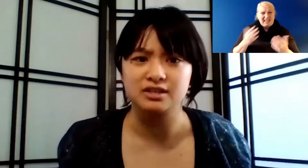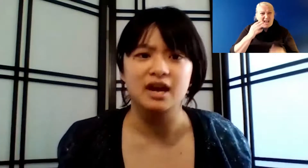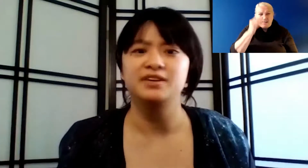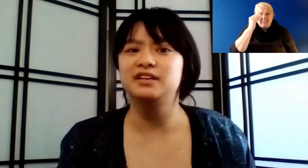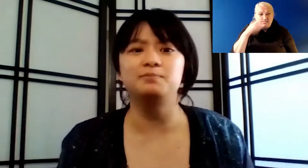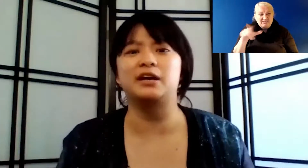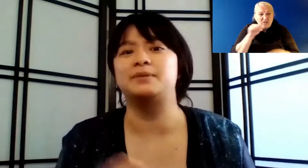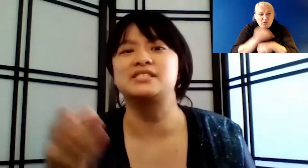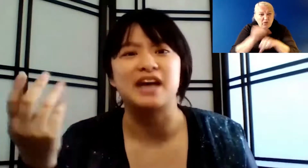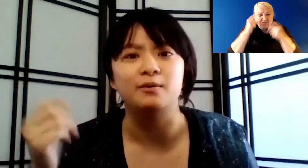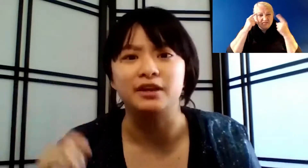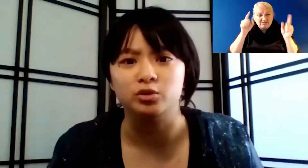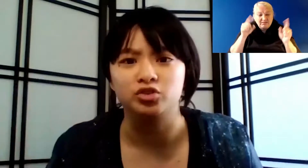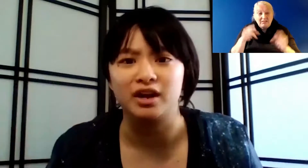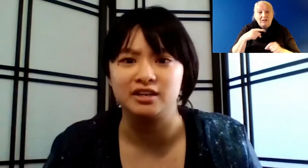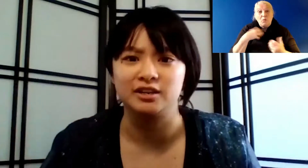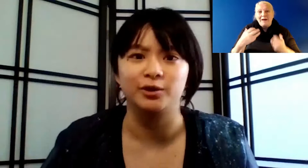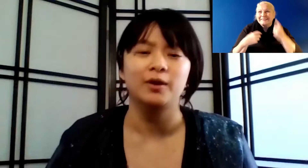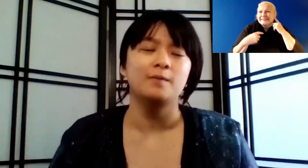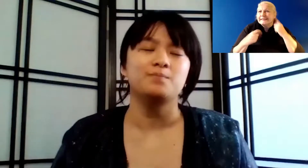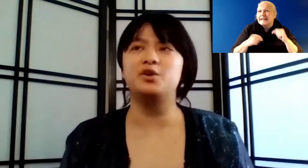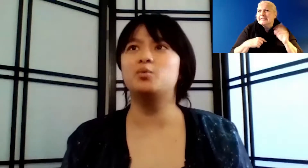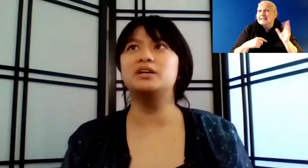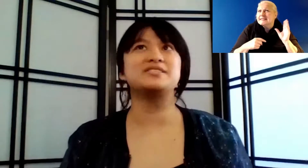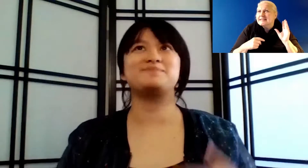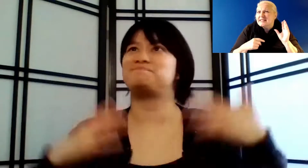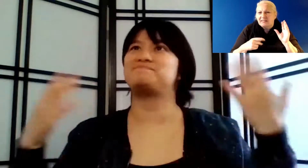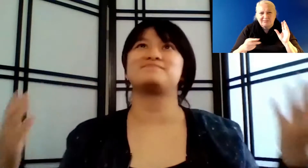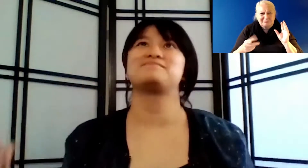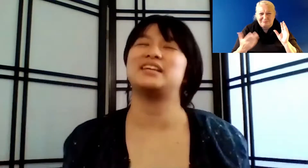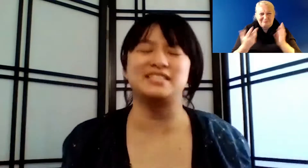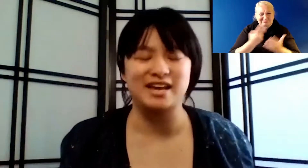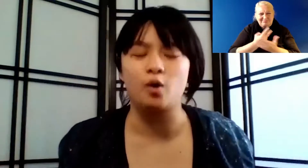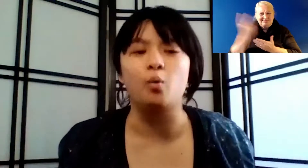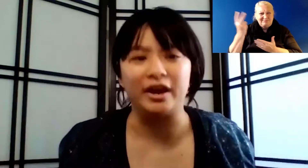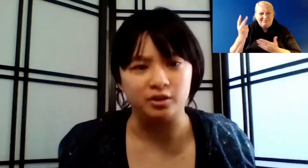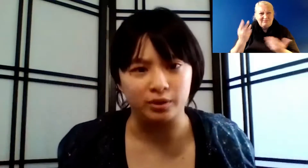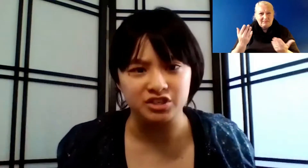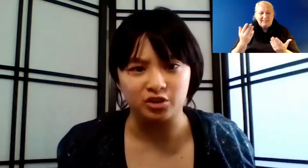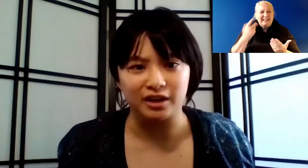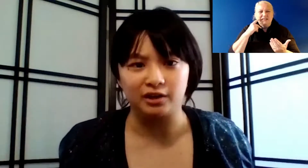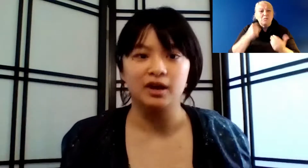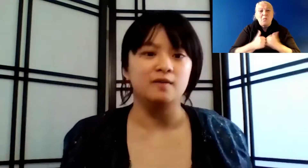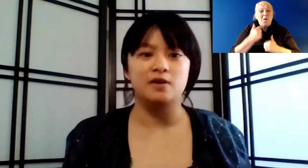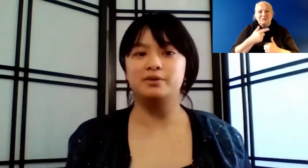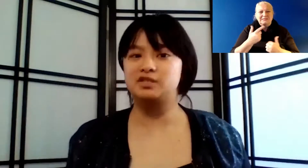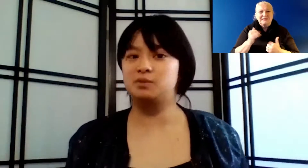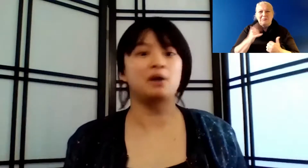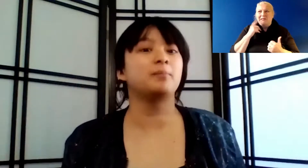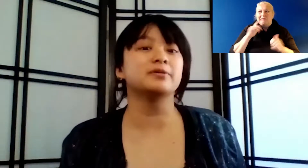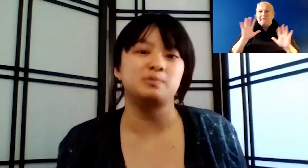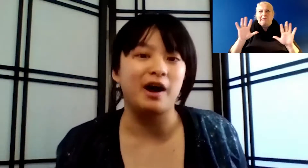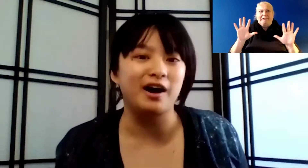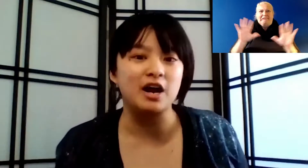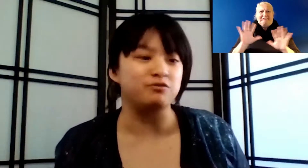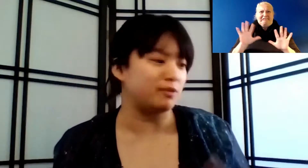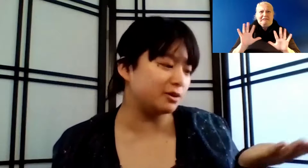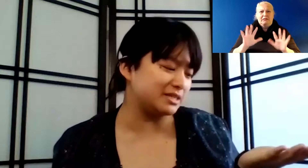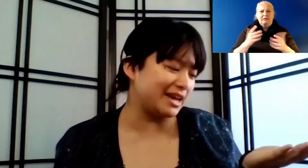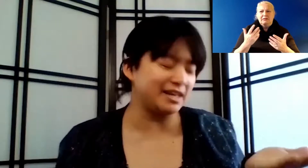They didn't pick up the sound that you were trying to hear. It was, let's say, a white noise generator. It was the probable spawn of radio static